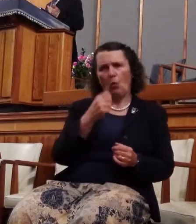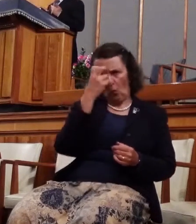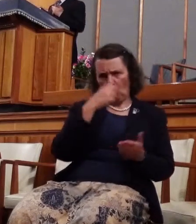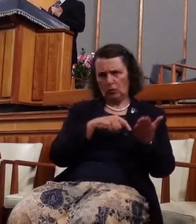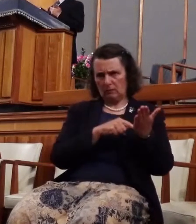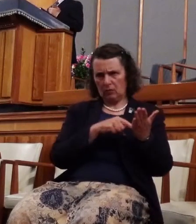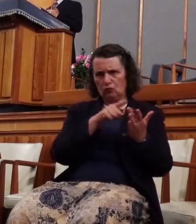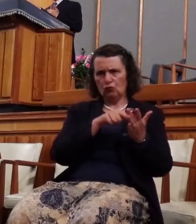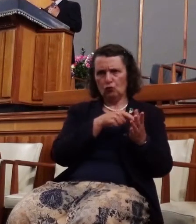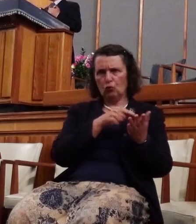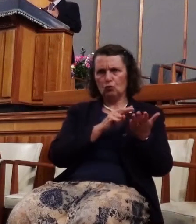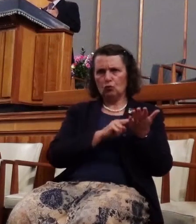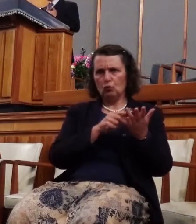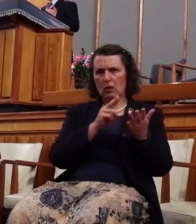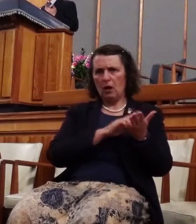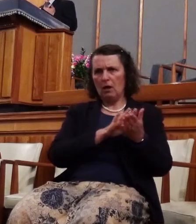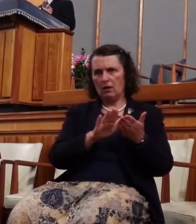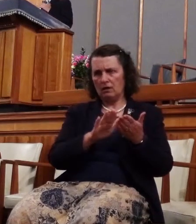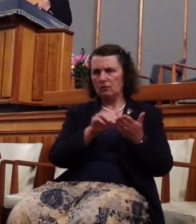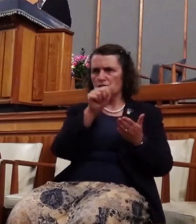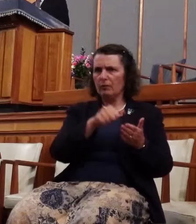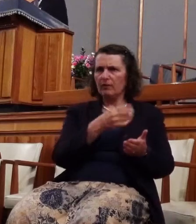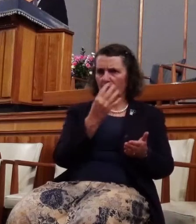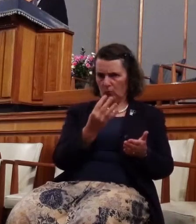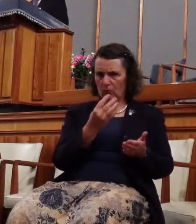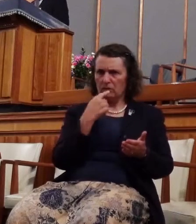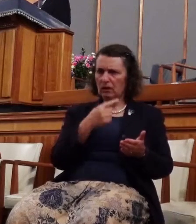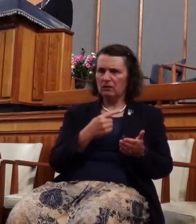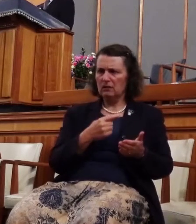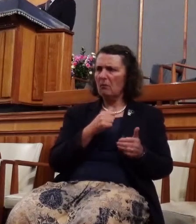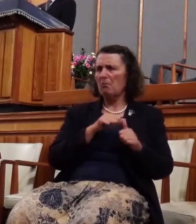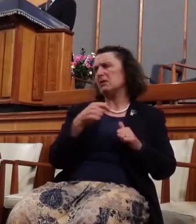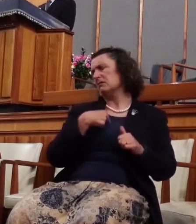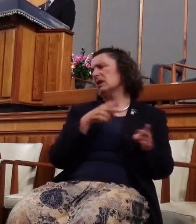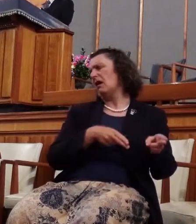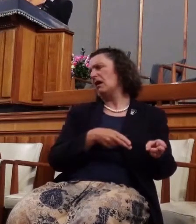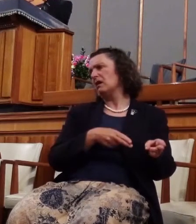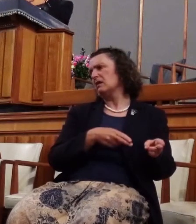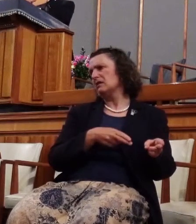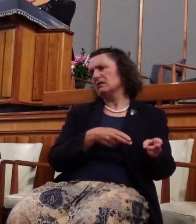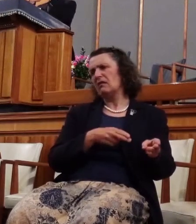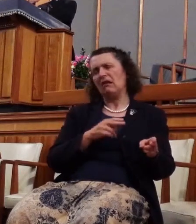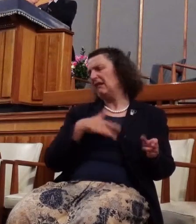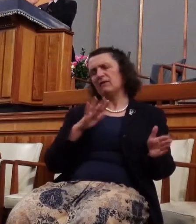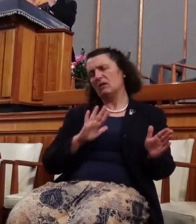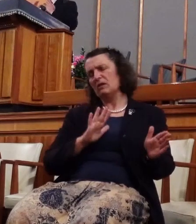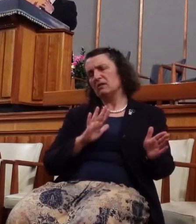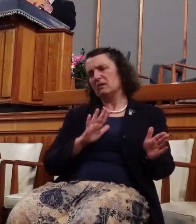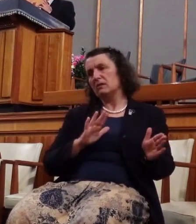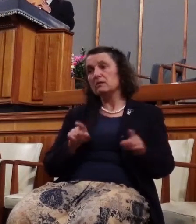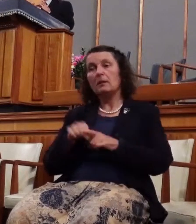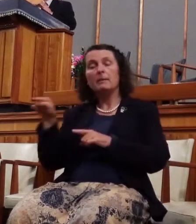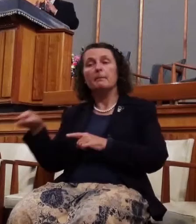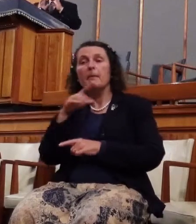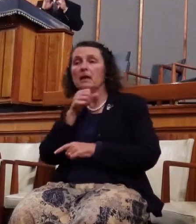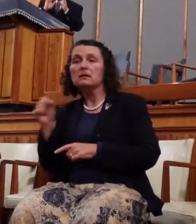said, "Now for me to die is better than to live." But the big question, please, I want you in your mind and in my